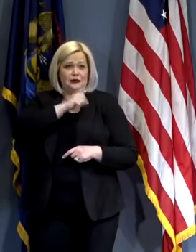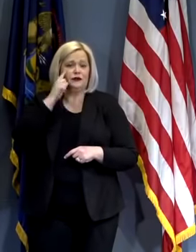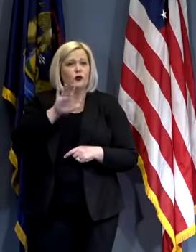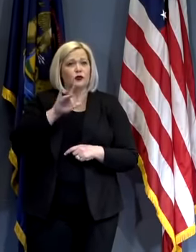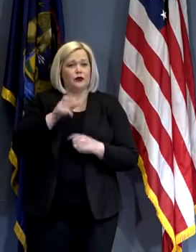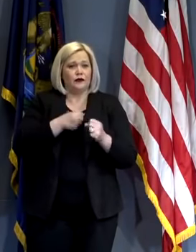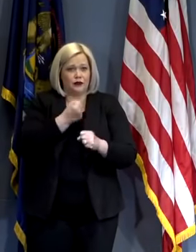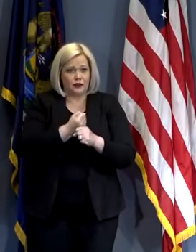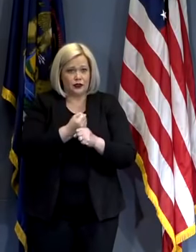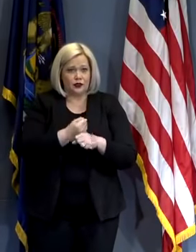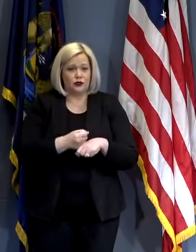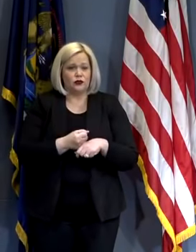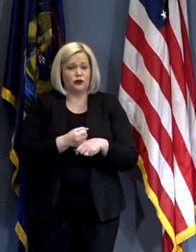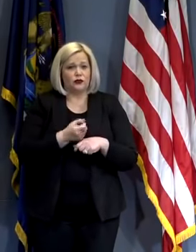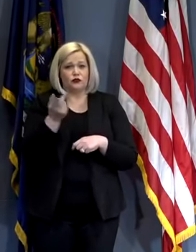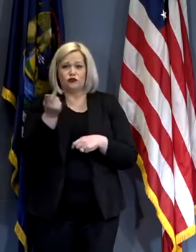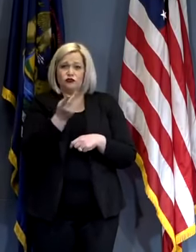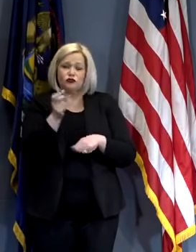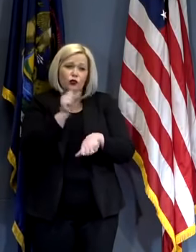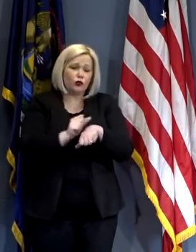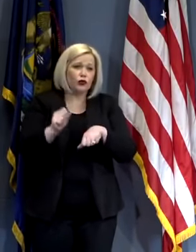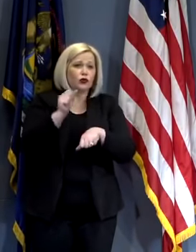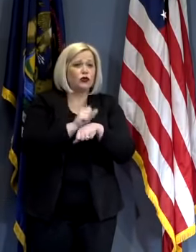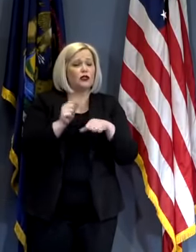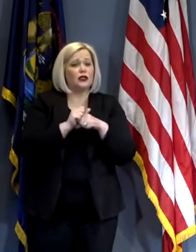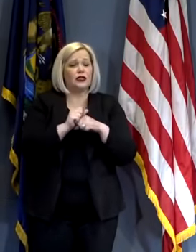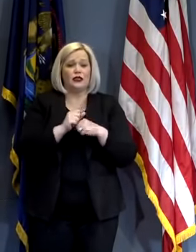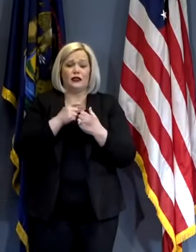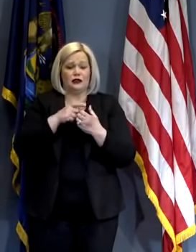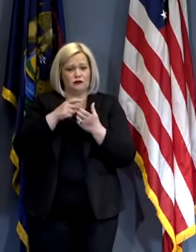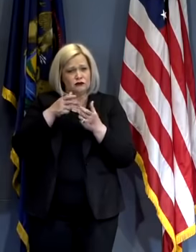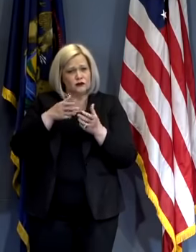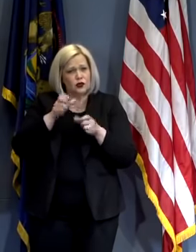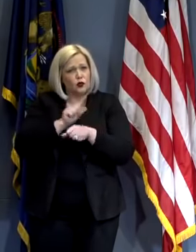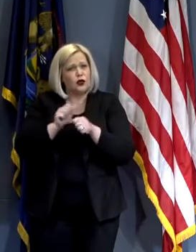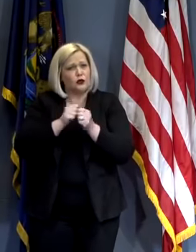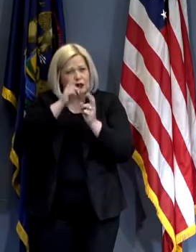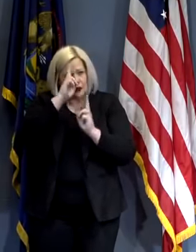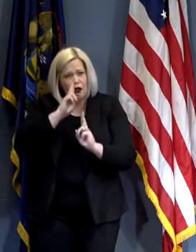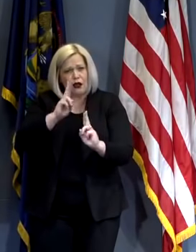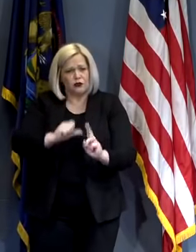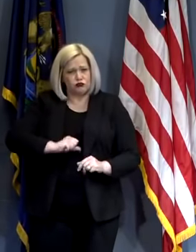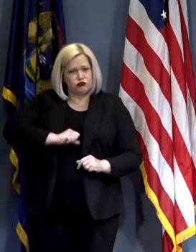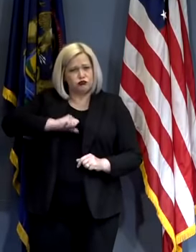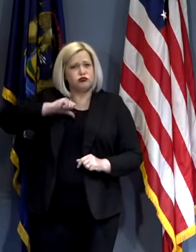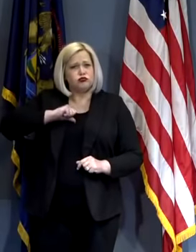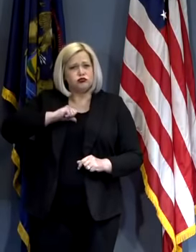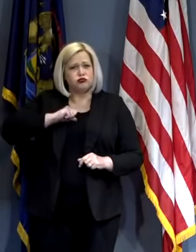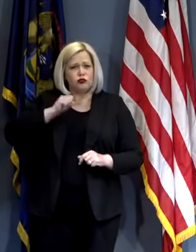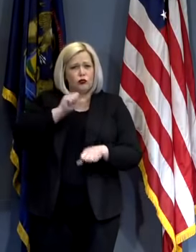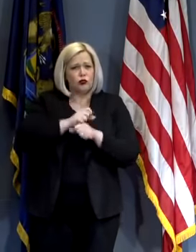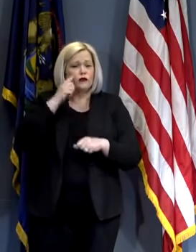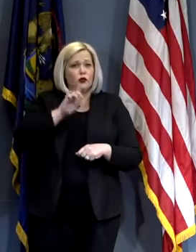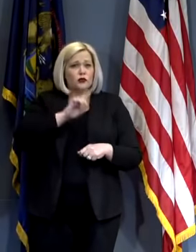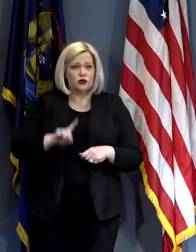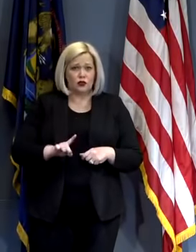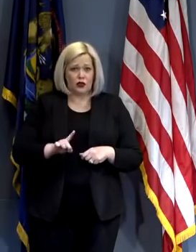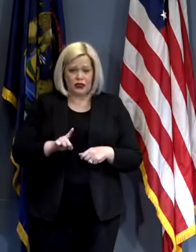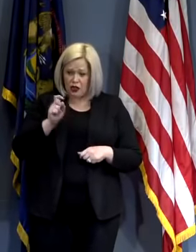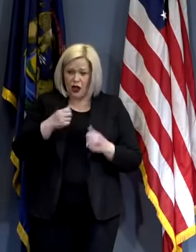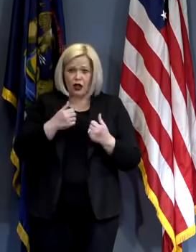years. They've been on the front line and they've served with honor and integrity, and they did not deserve to lose